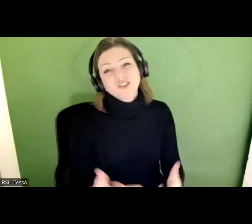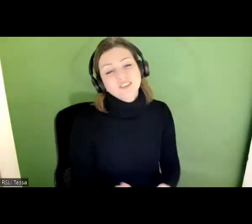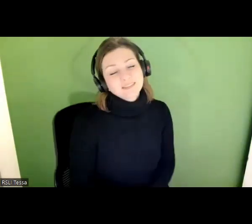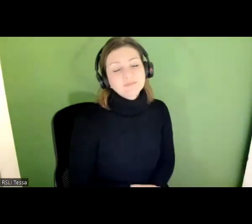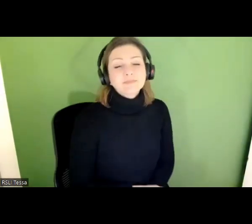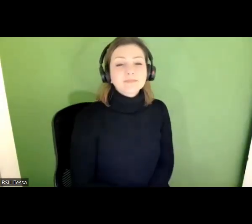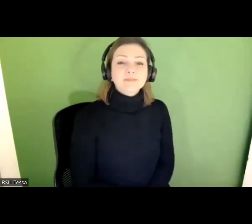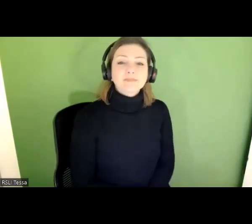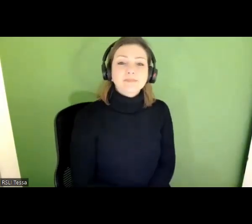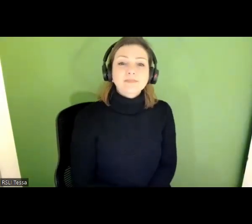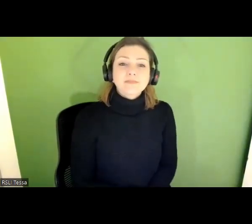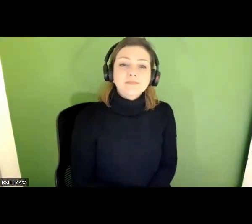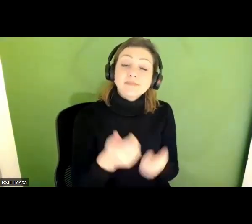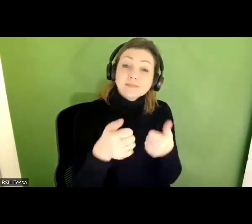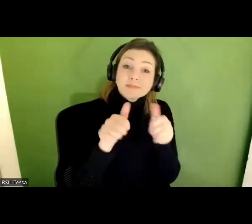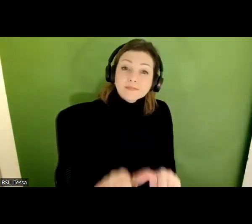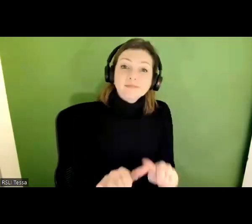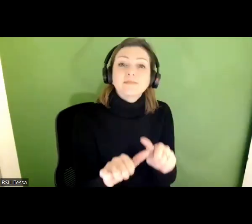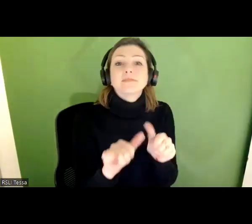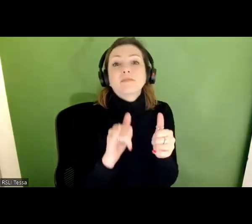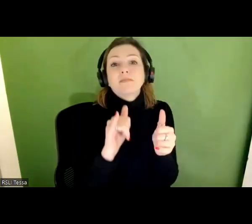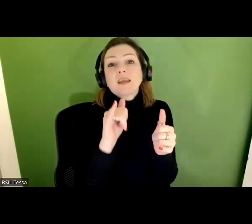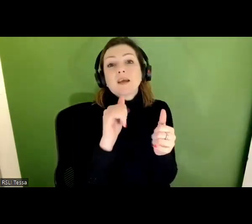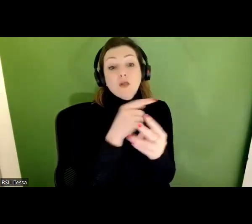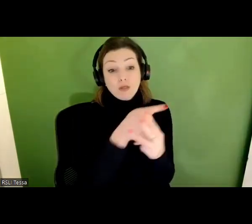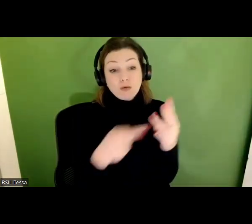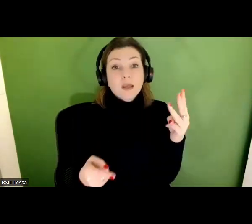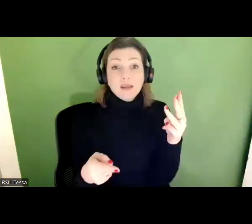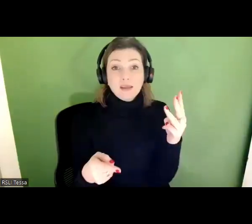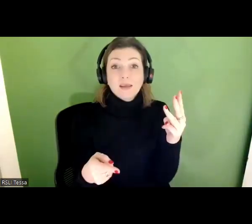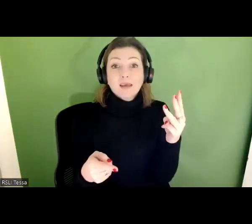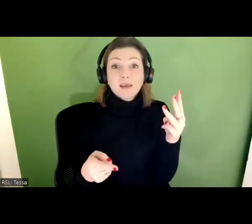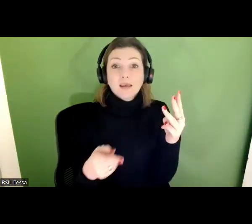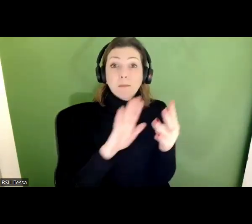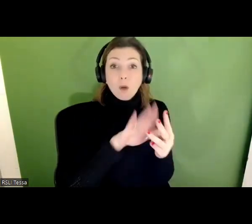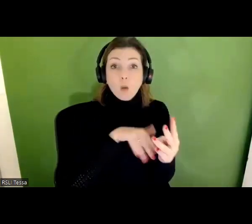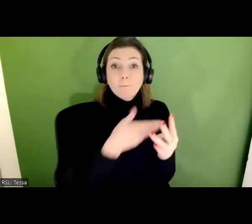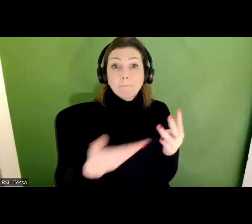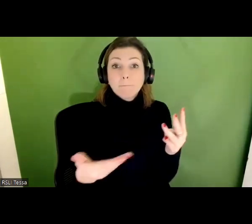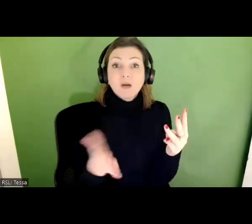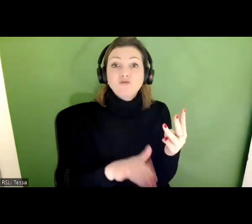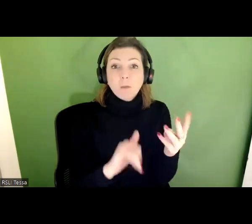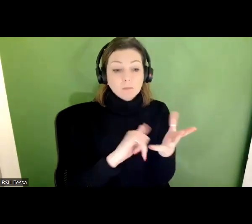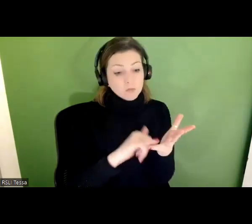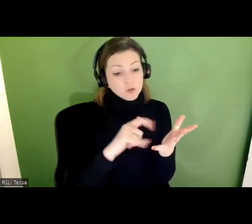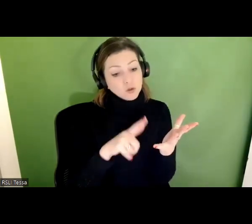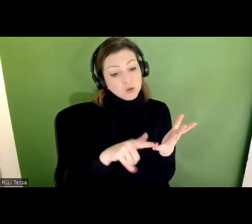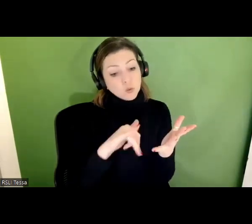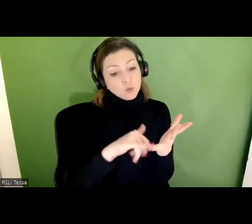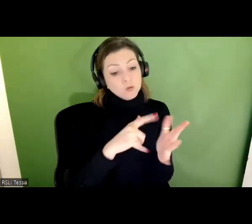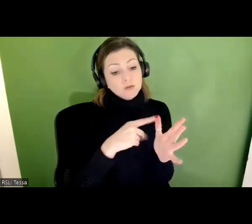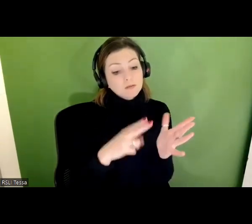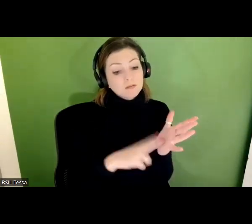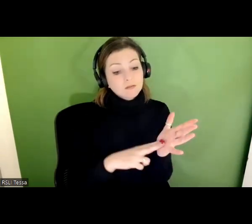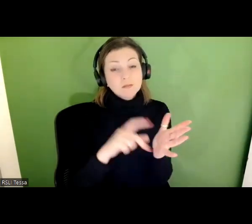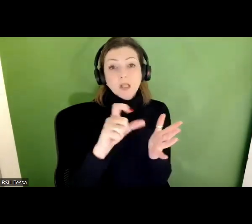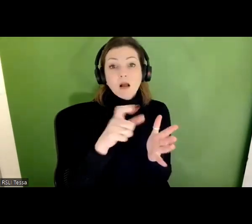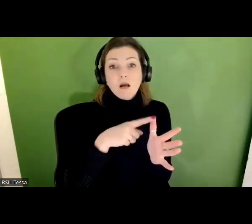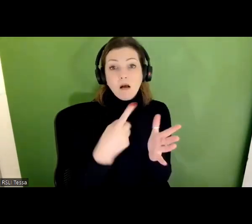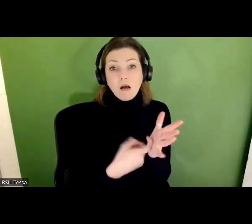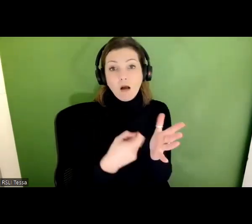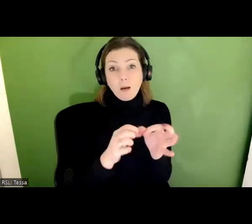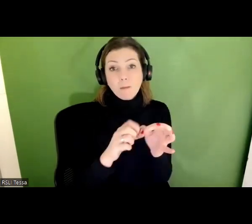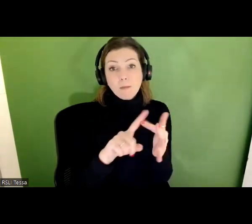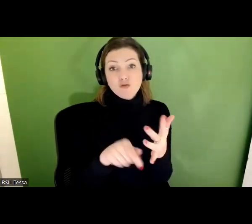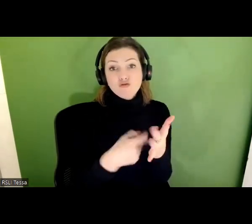Sharon. Next we have 3 more poems from Susan Carberry, and they are